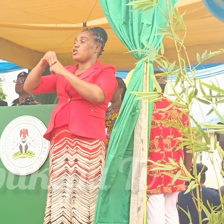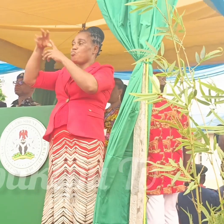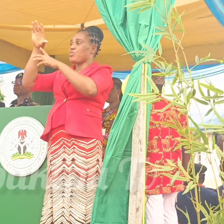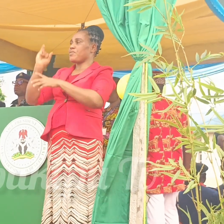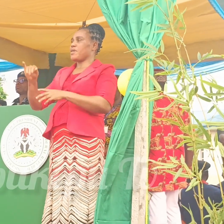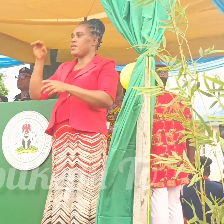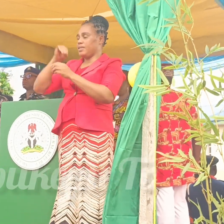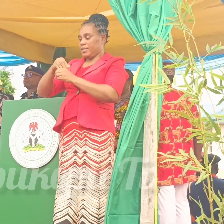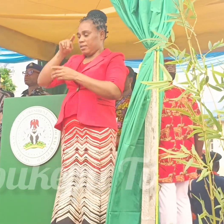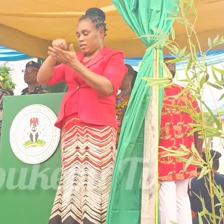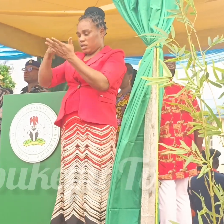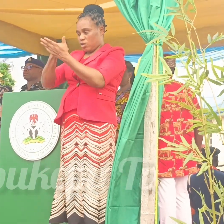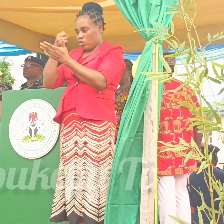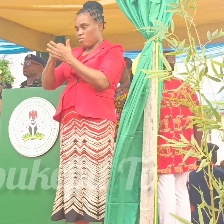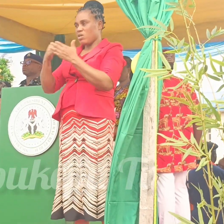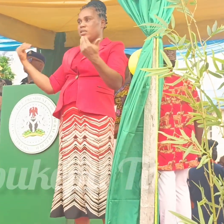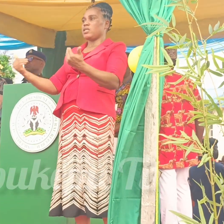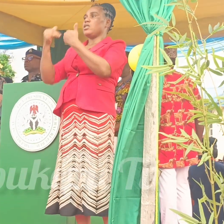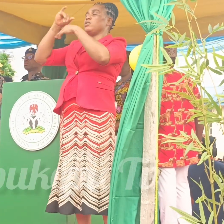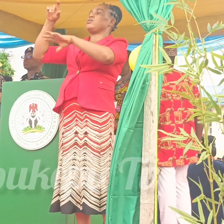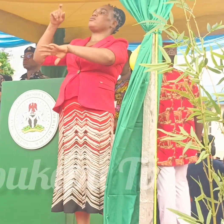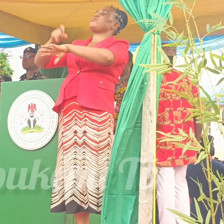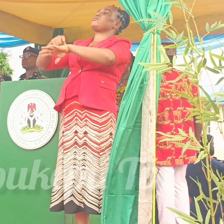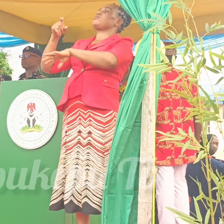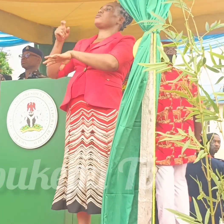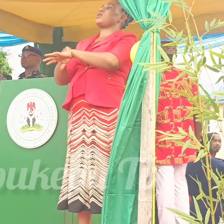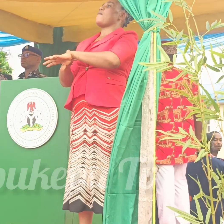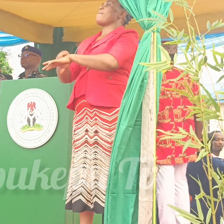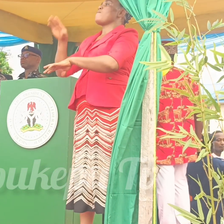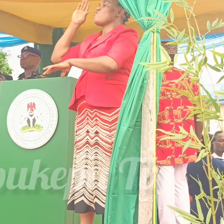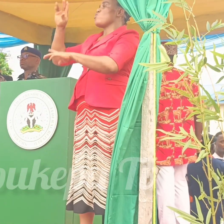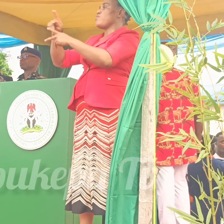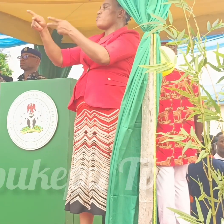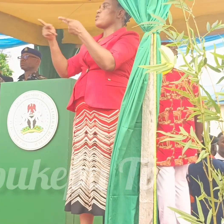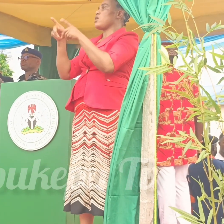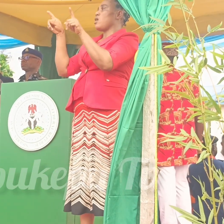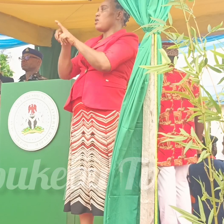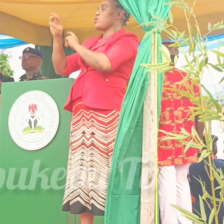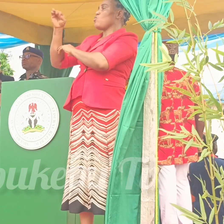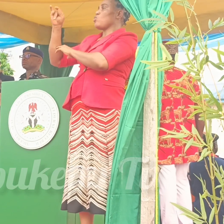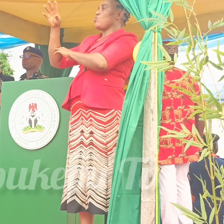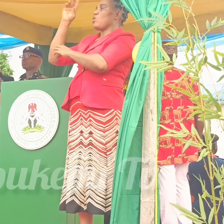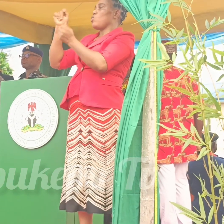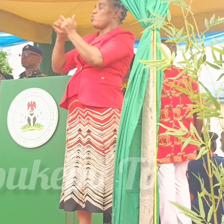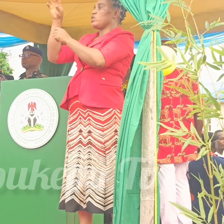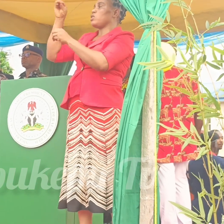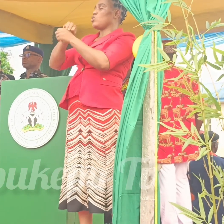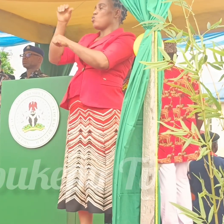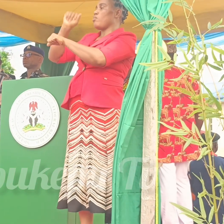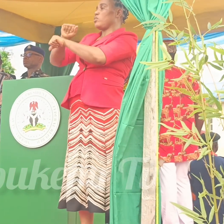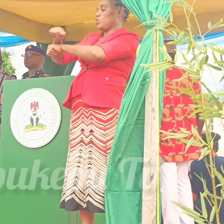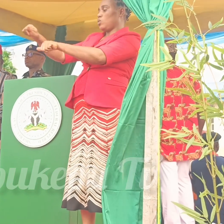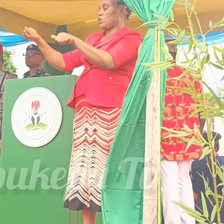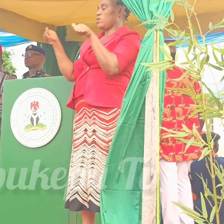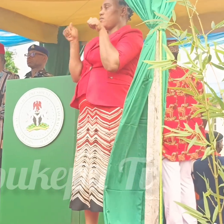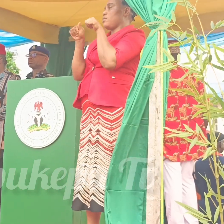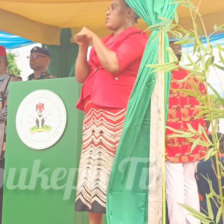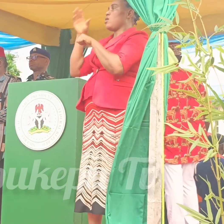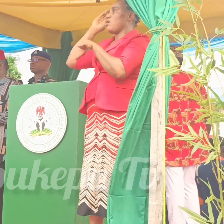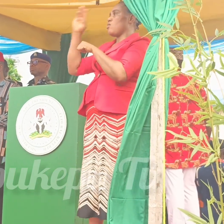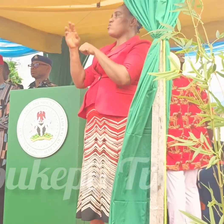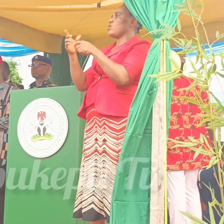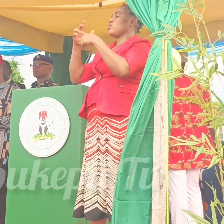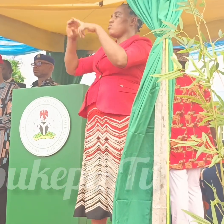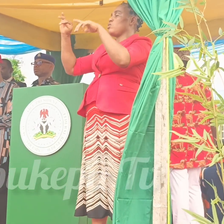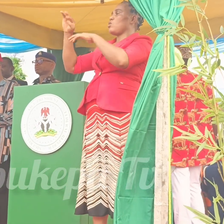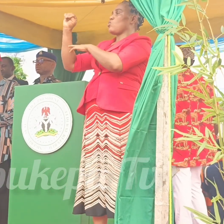especially in these economically challenging times. Your position as a monopoly within your operational area would, in the medium